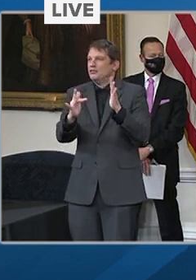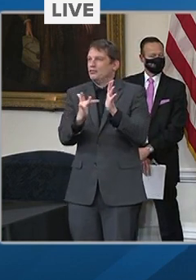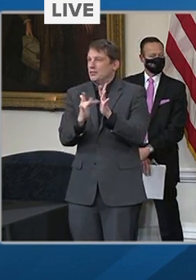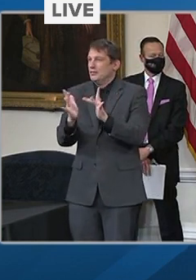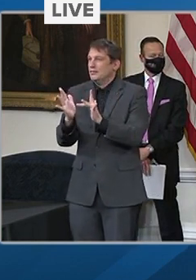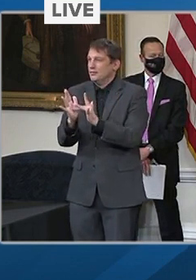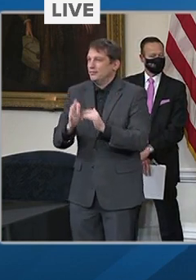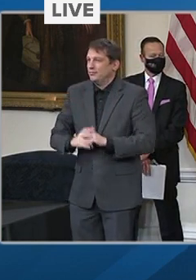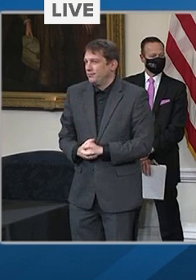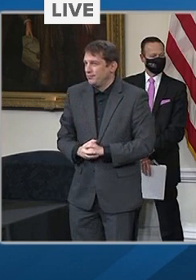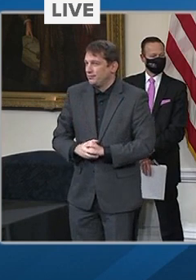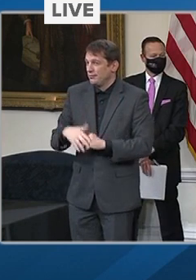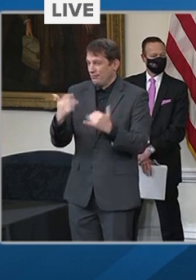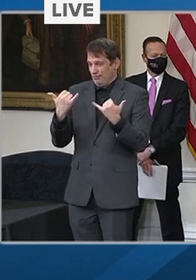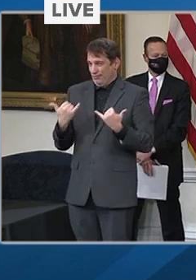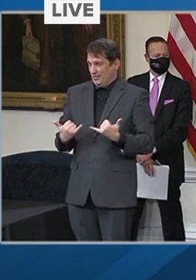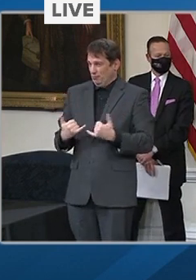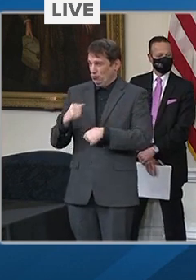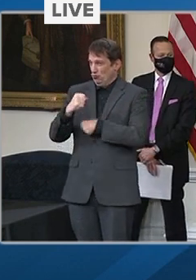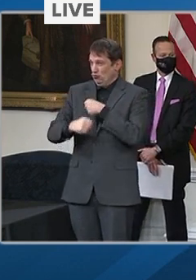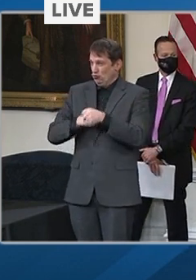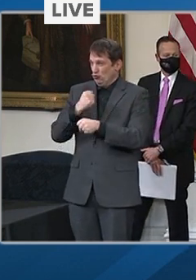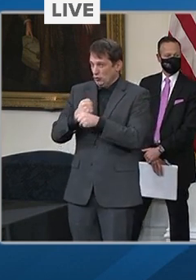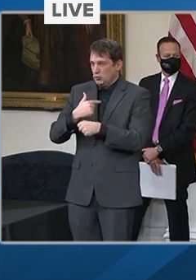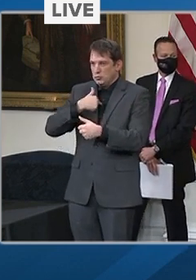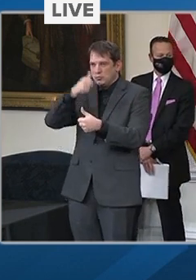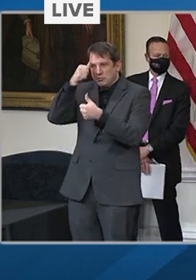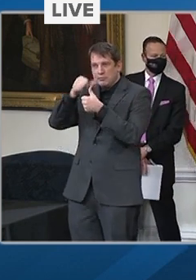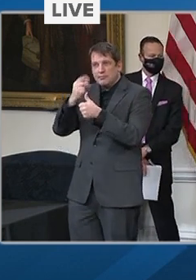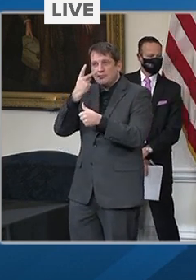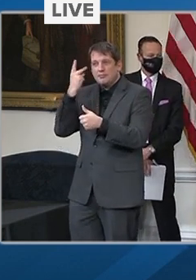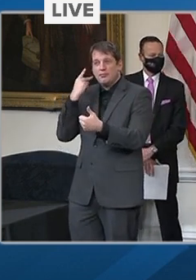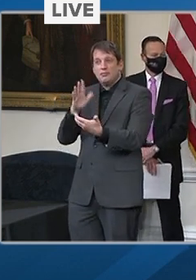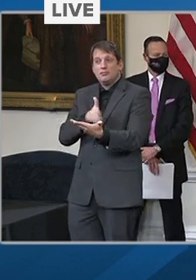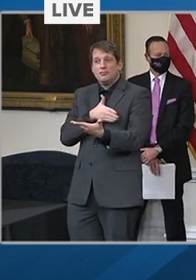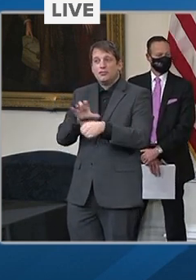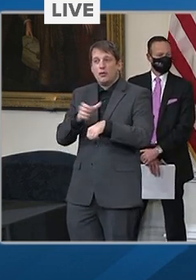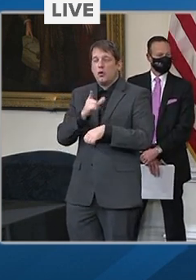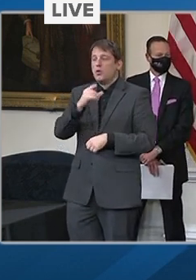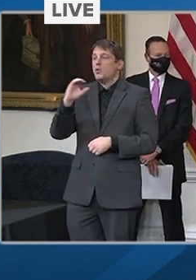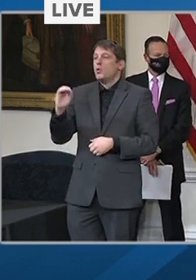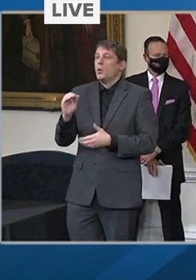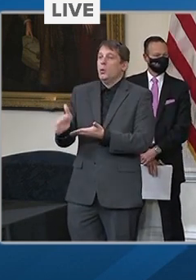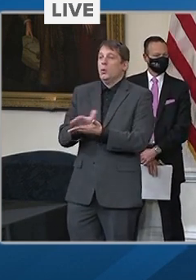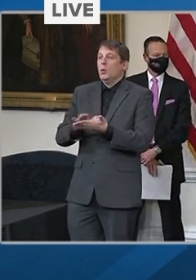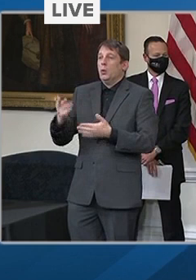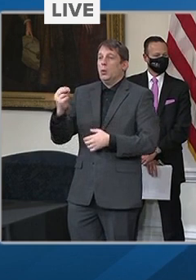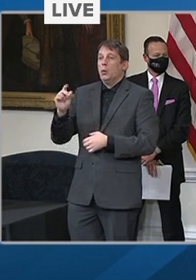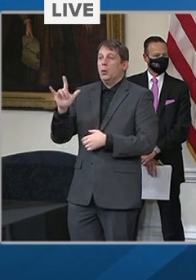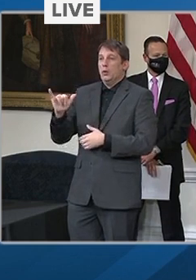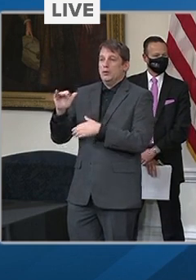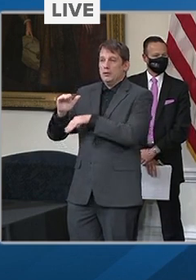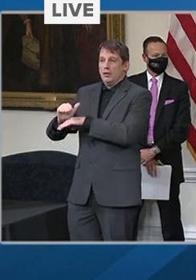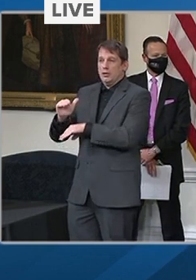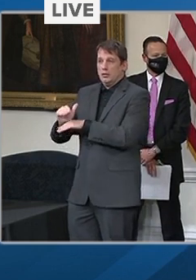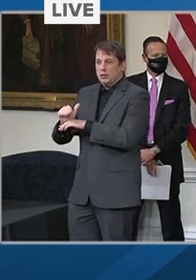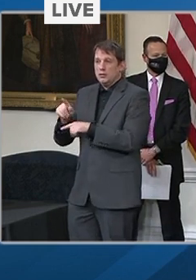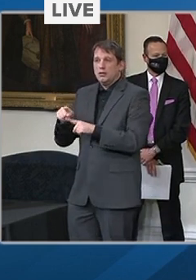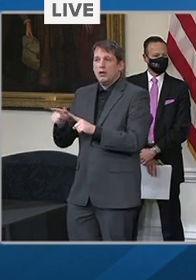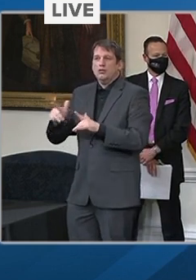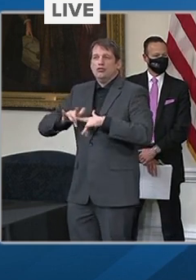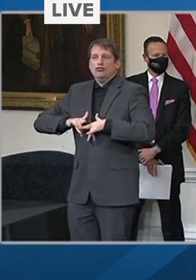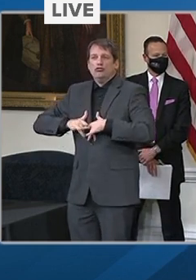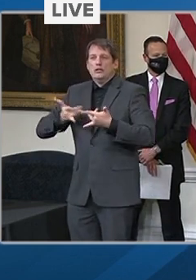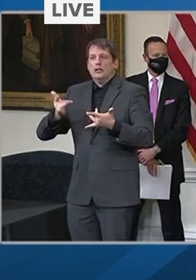of a line from the song, "O Holy Night," a thrill of hope. The weary